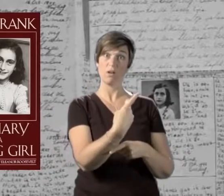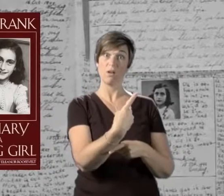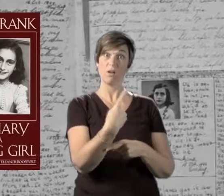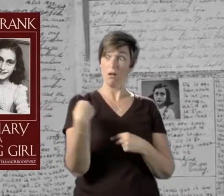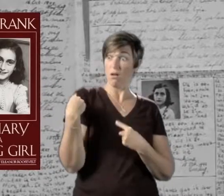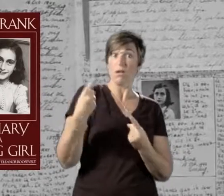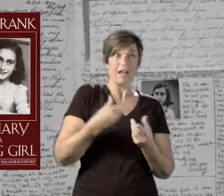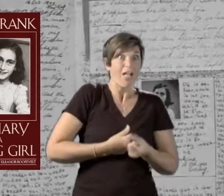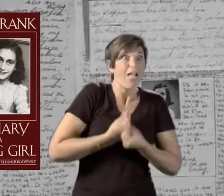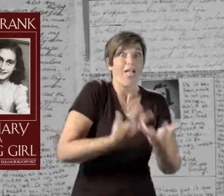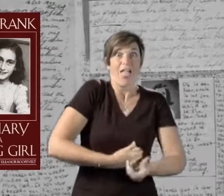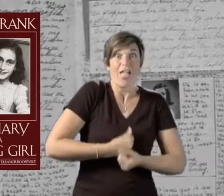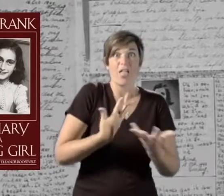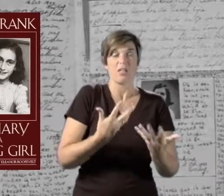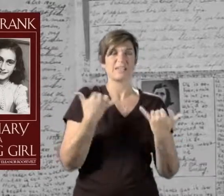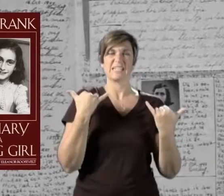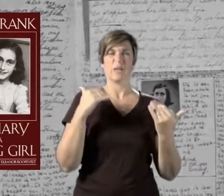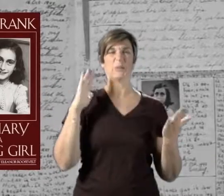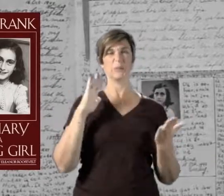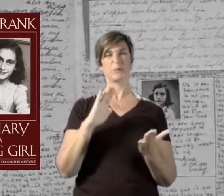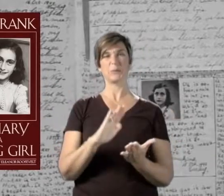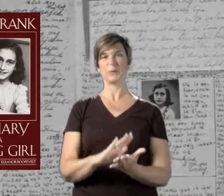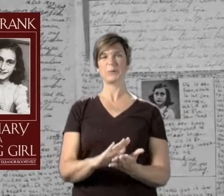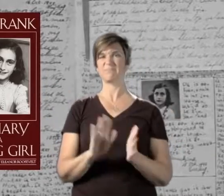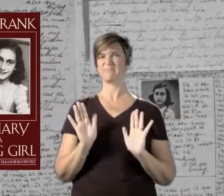I'm completely closed up.